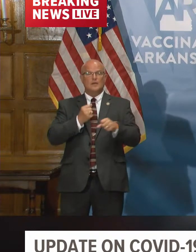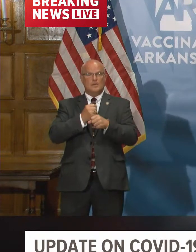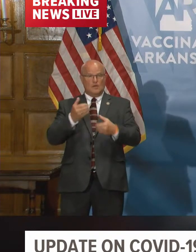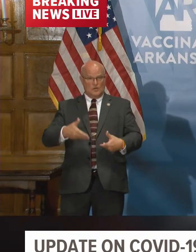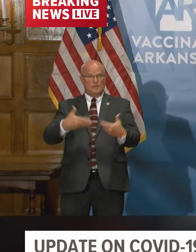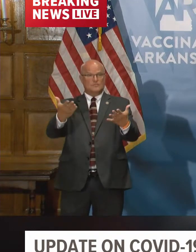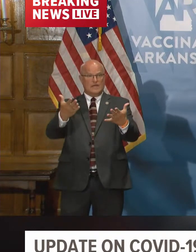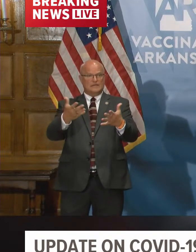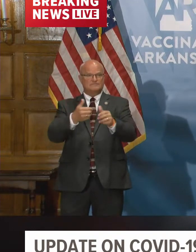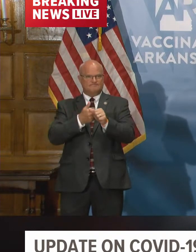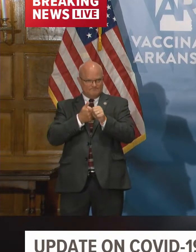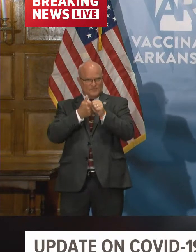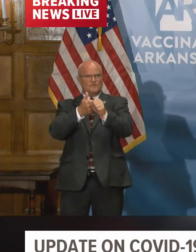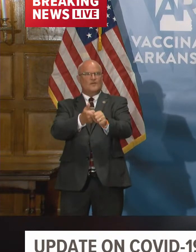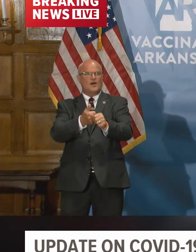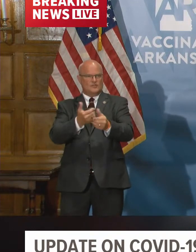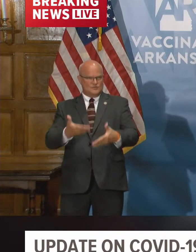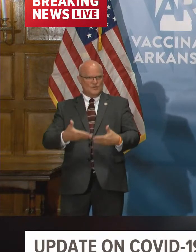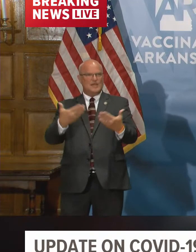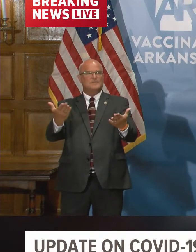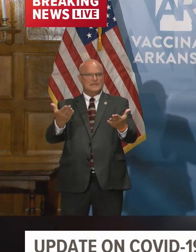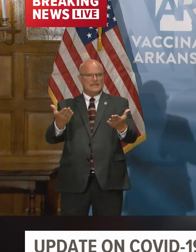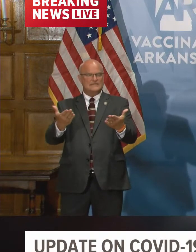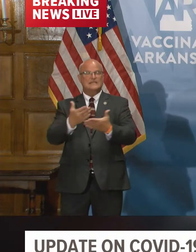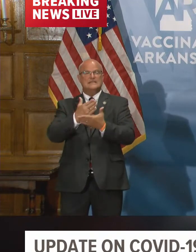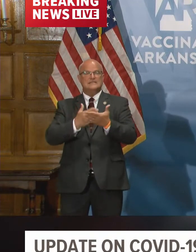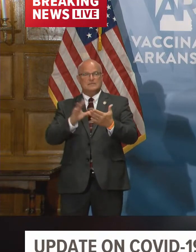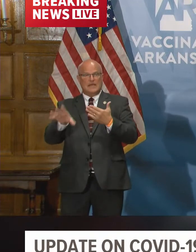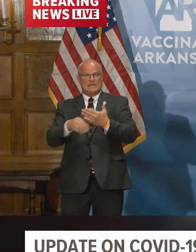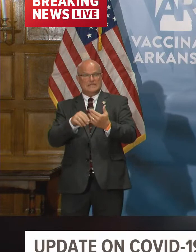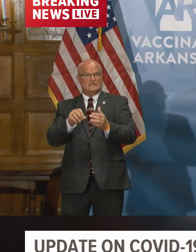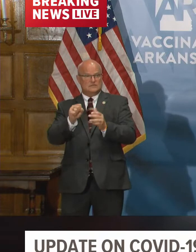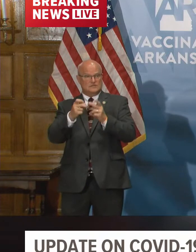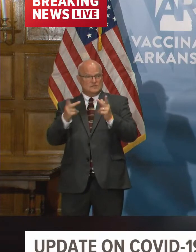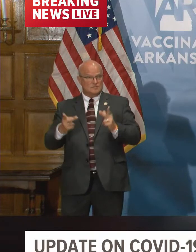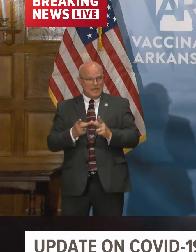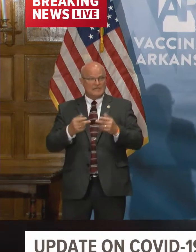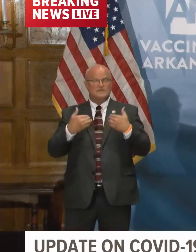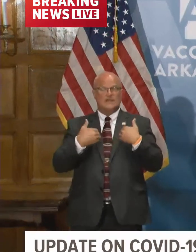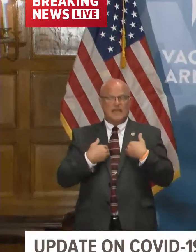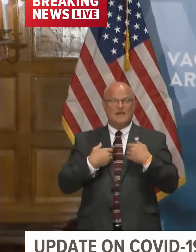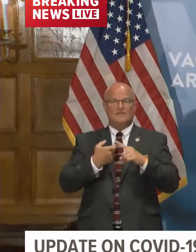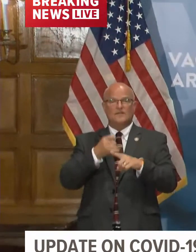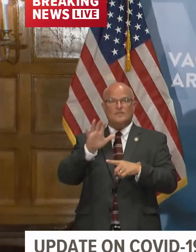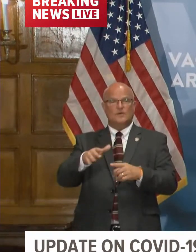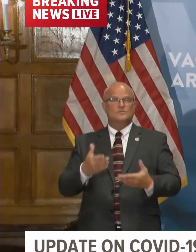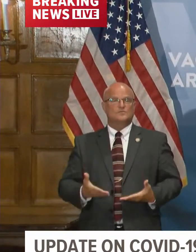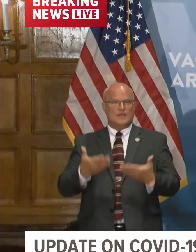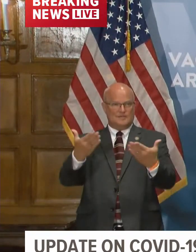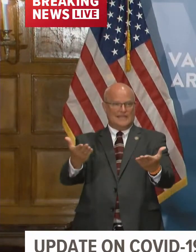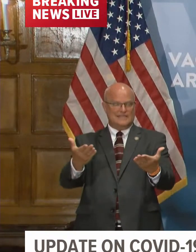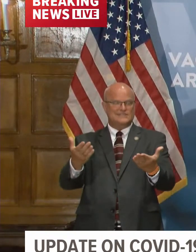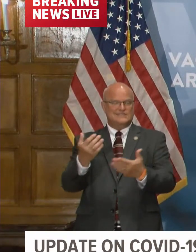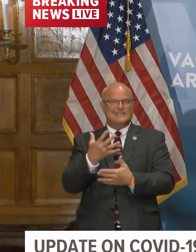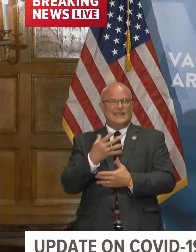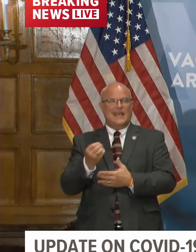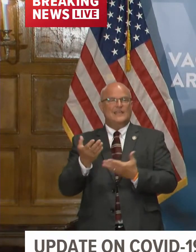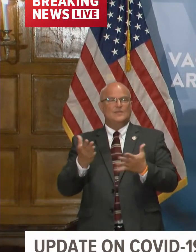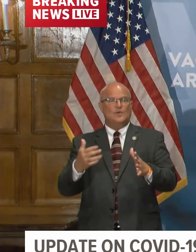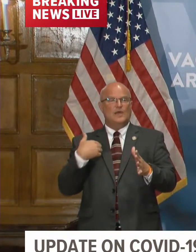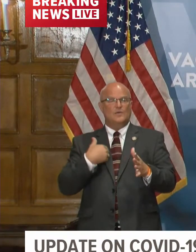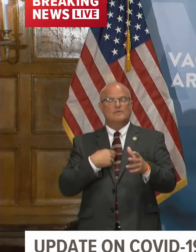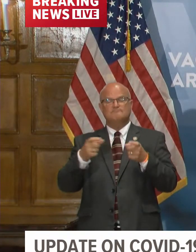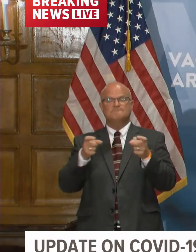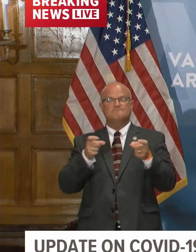recommendations that we have followed those recommendations, and some of the additional space that we have a result of those recommendations and the way that